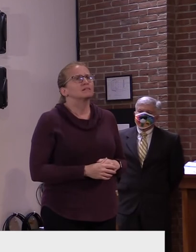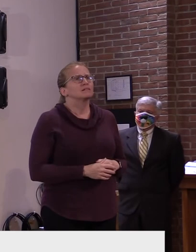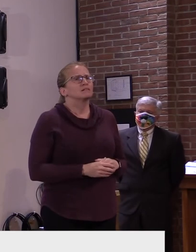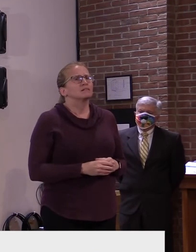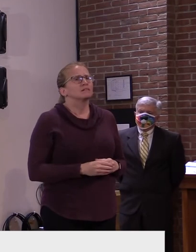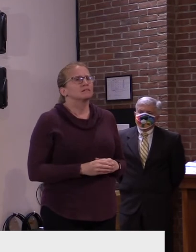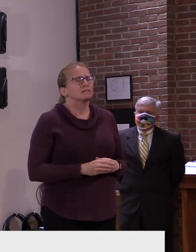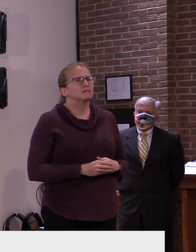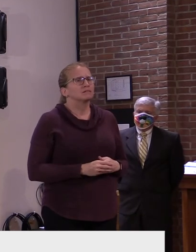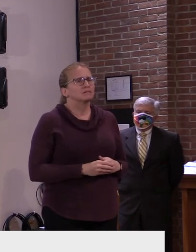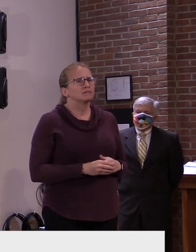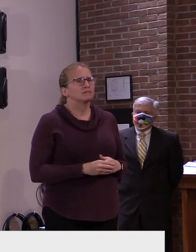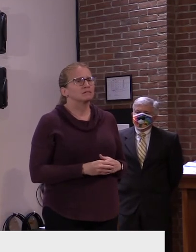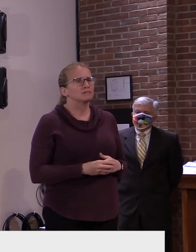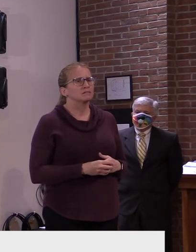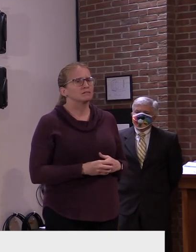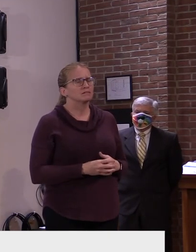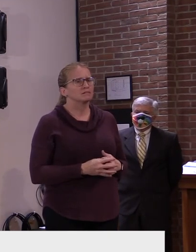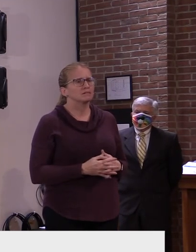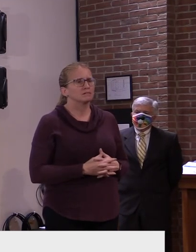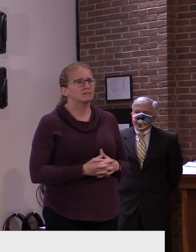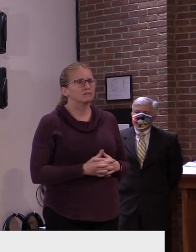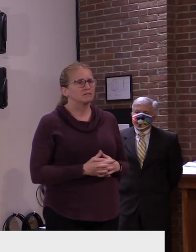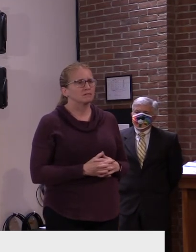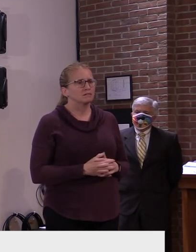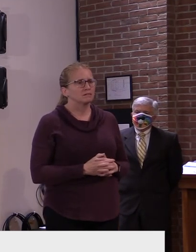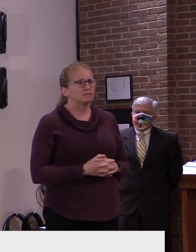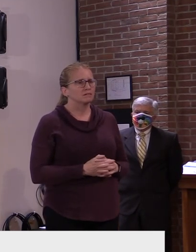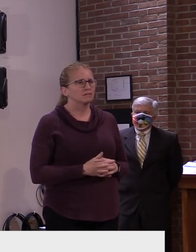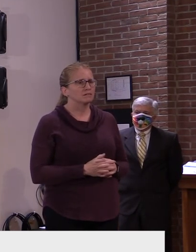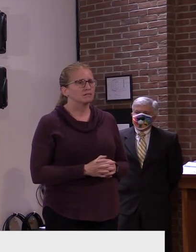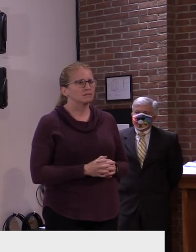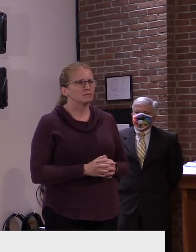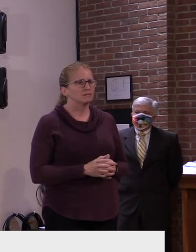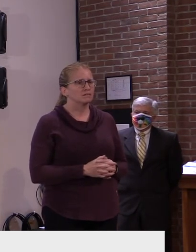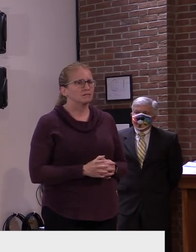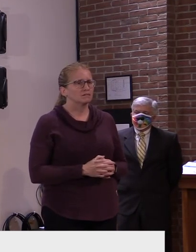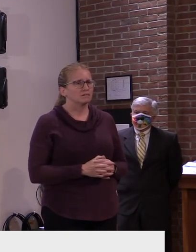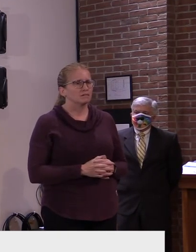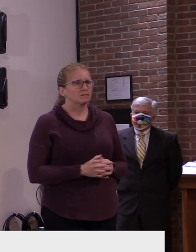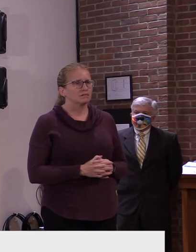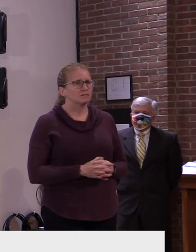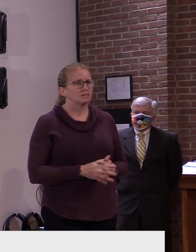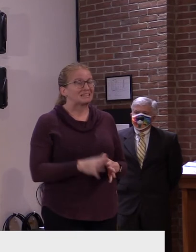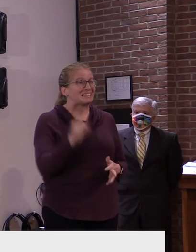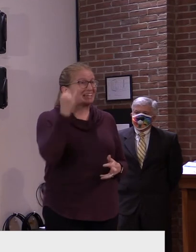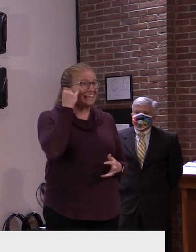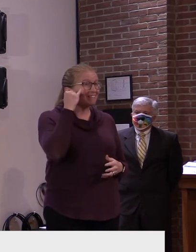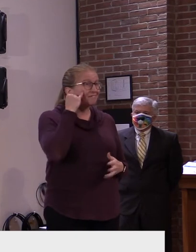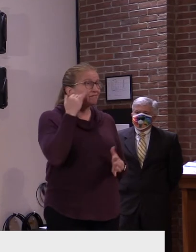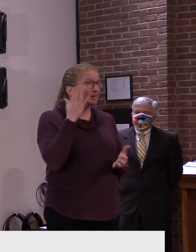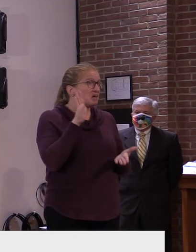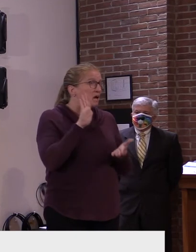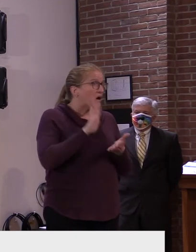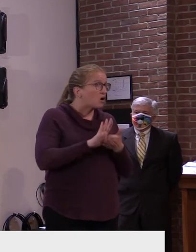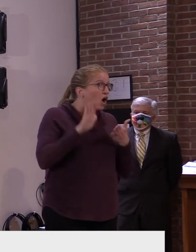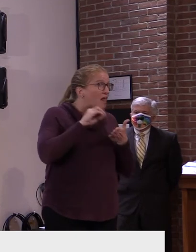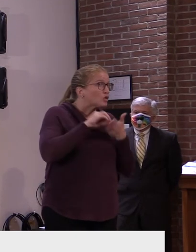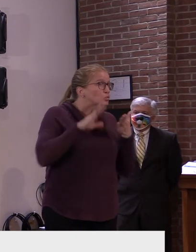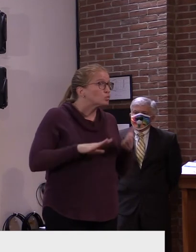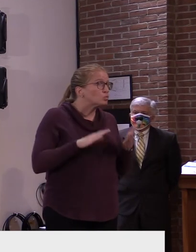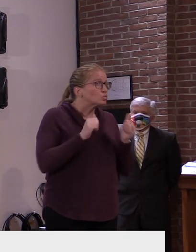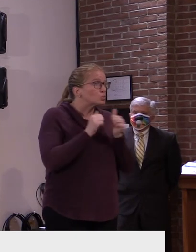requirement apply to out-of-state hunters or college students with fee passes can those people